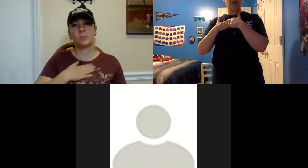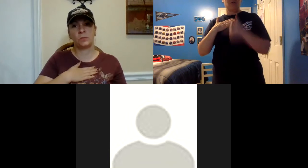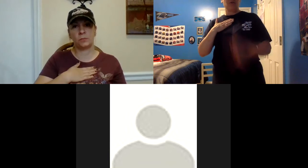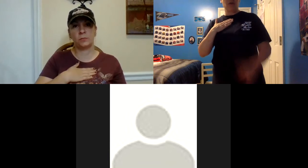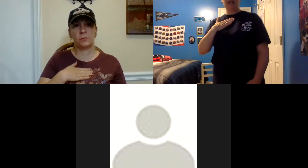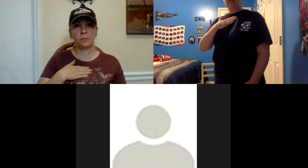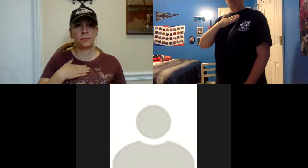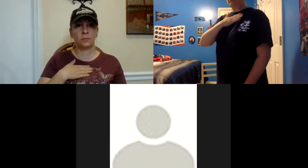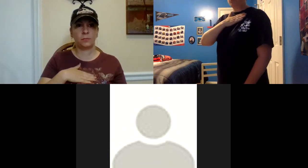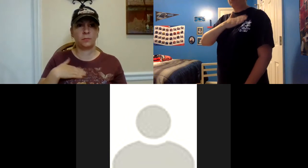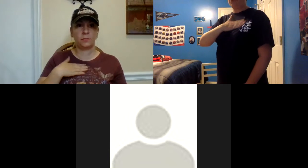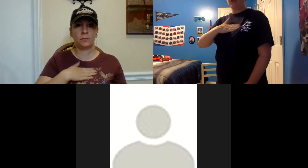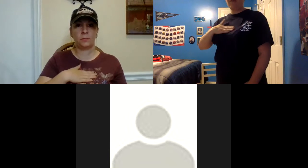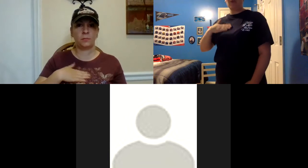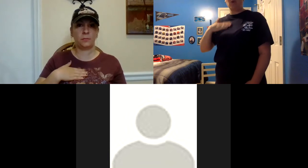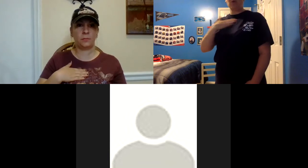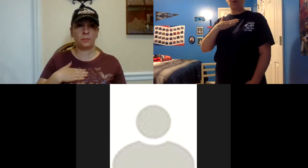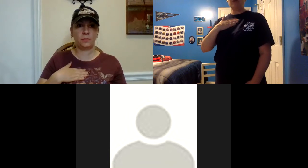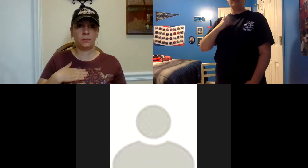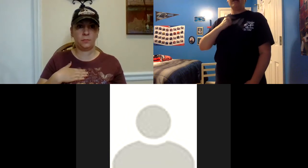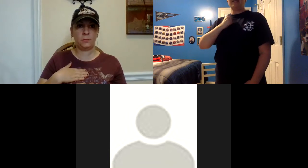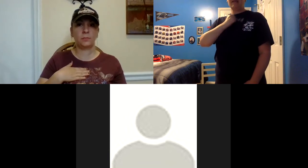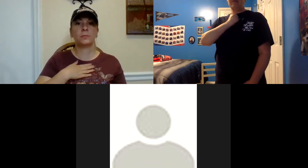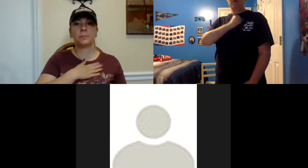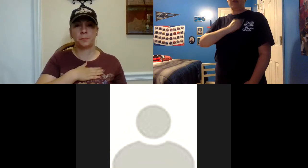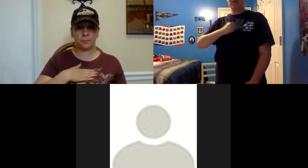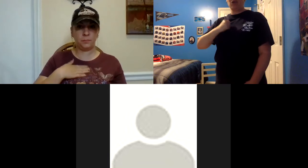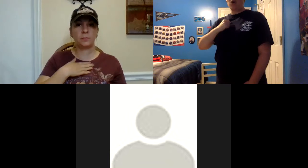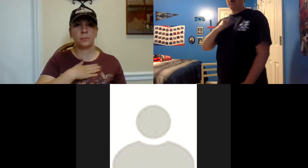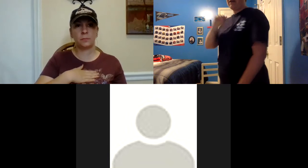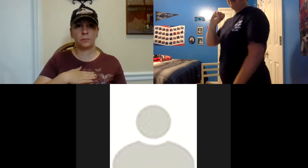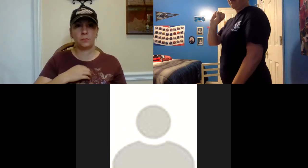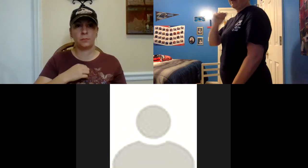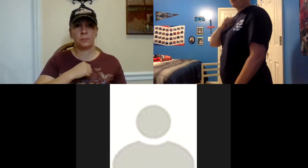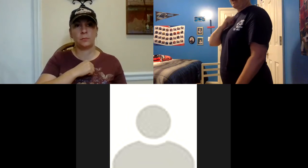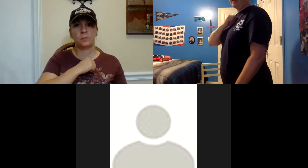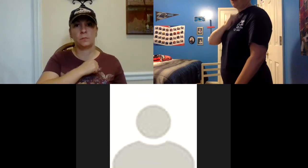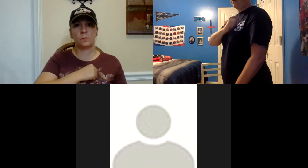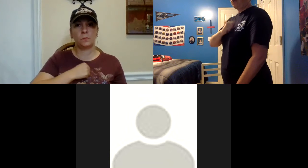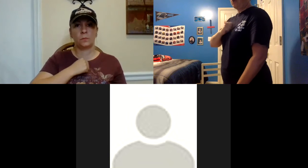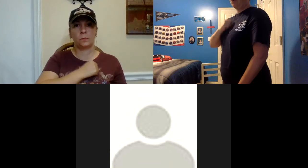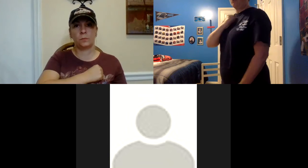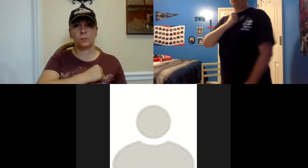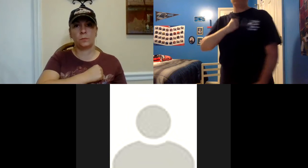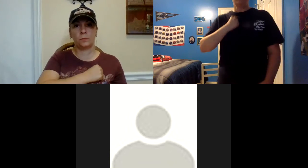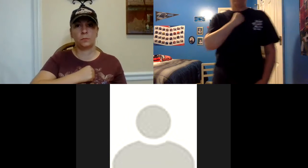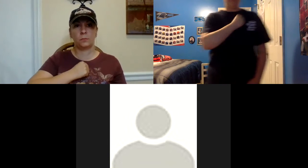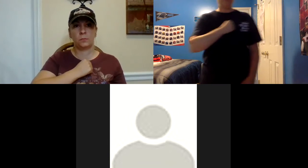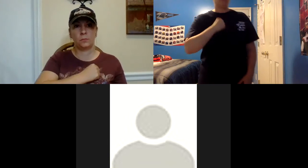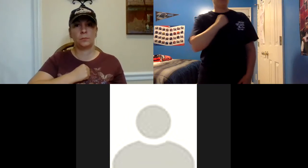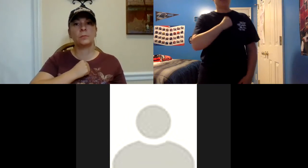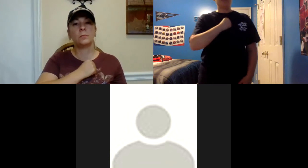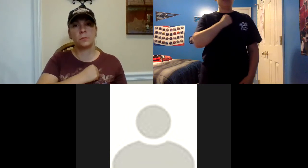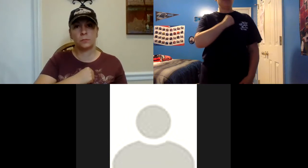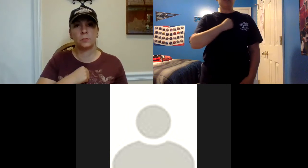So your hand is going towards your left shoulder. And it's the same thing with your sorry. You've got your S going towards your shoulder. And